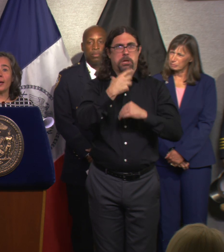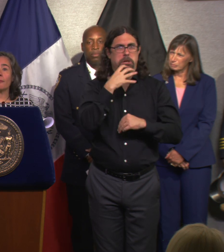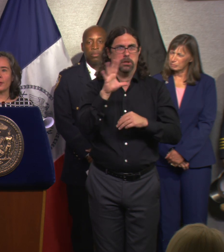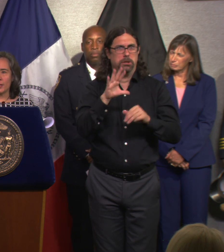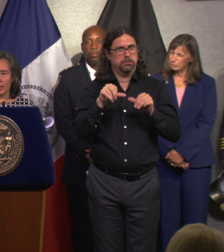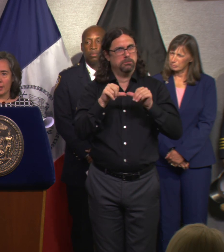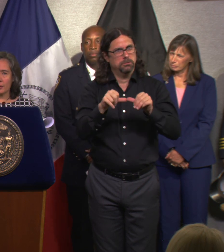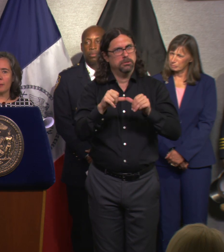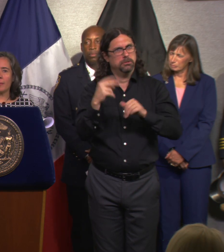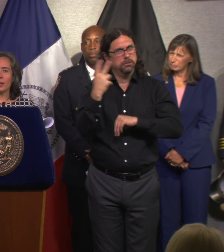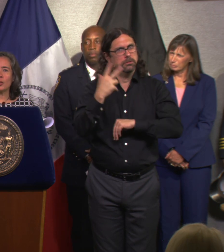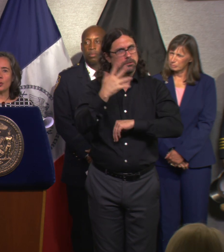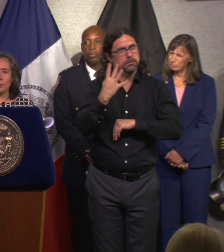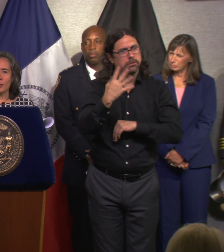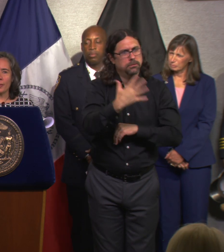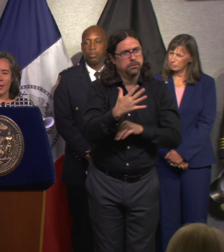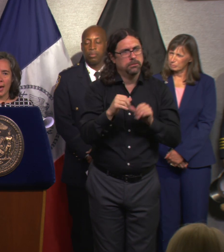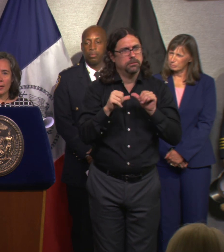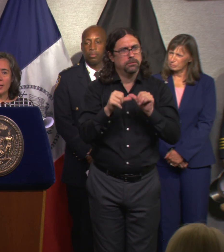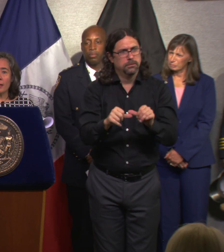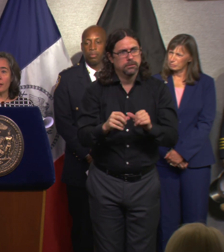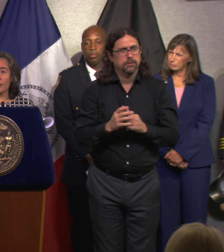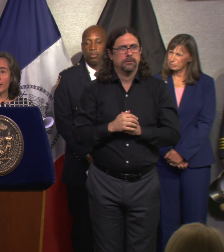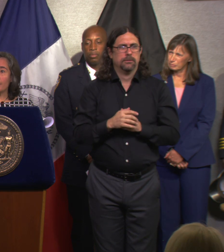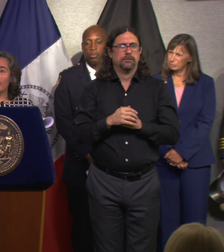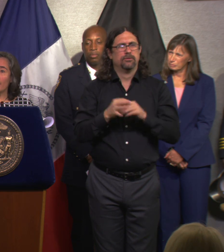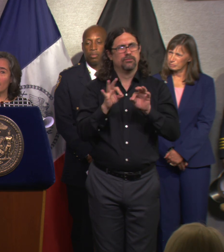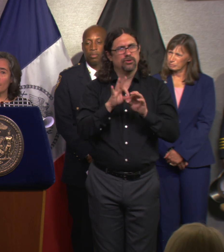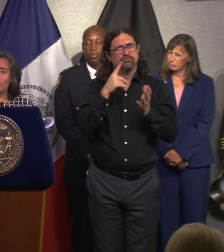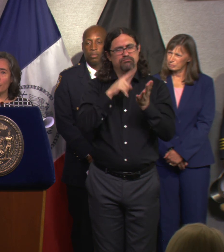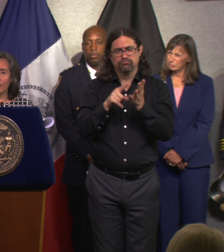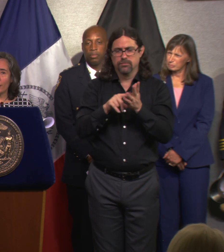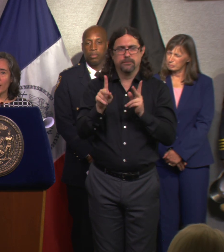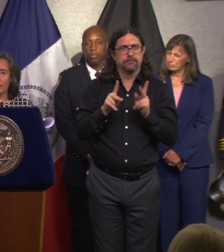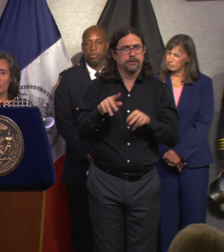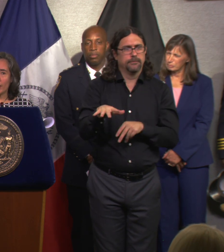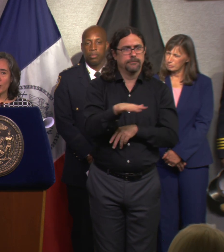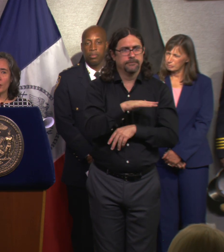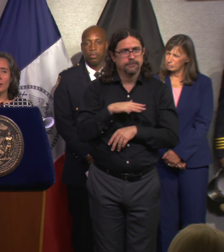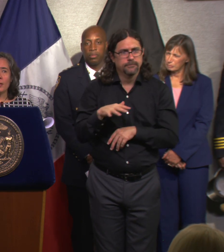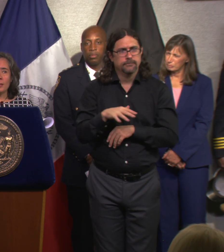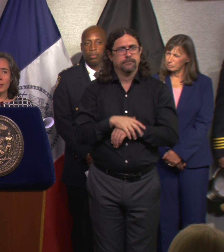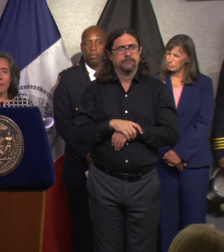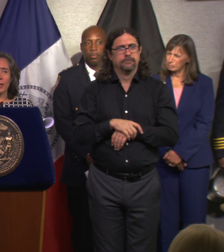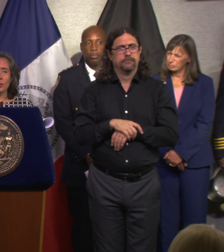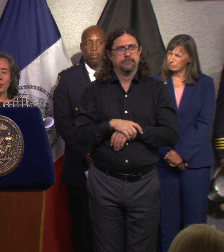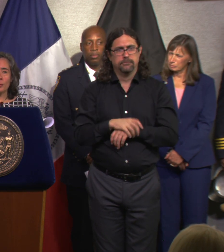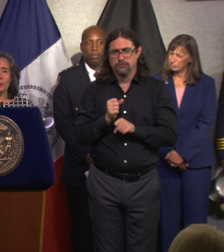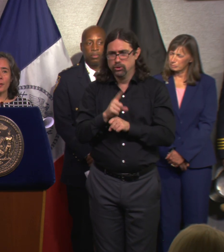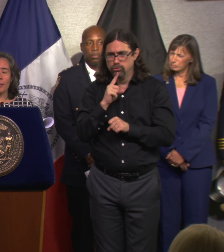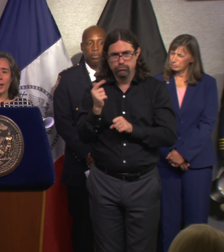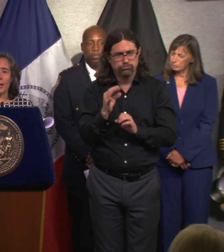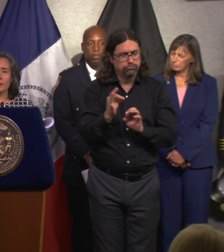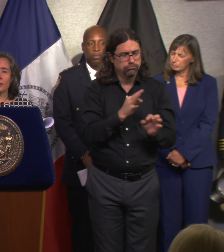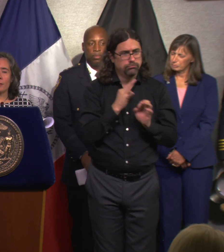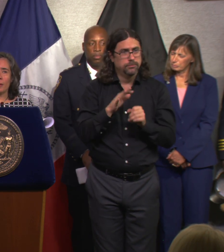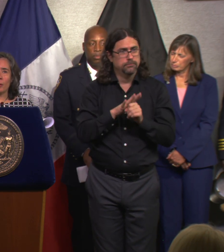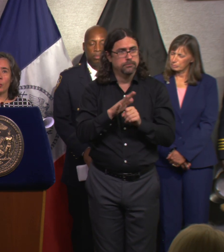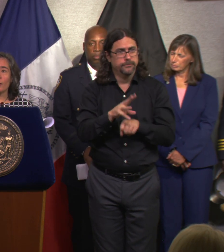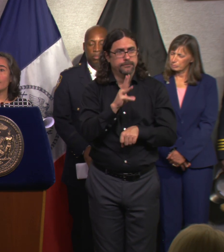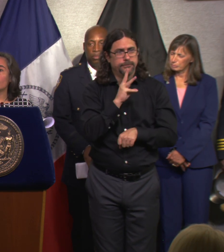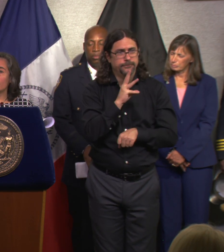neighbors every day to make sure that they're keeping up with their hydration, to make sure